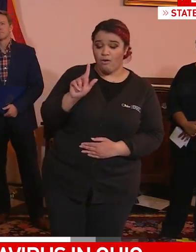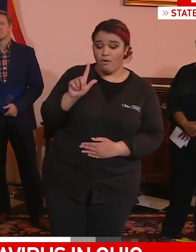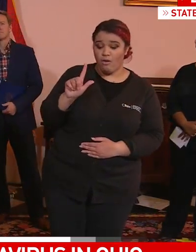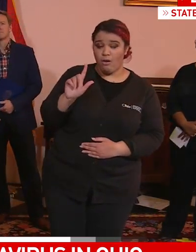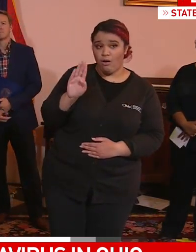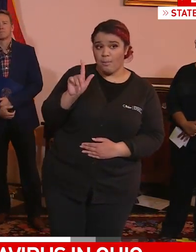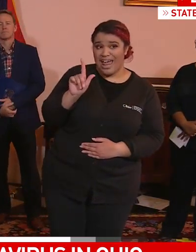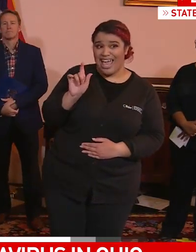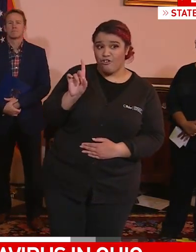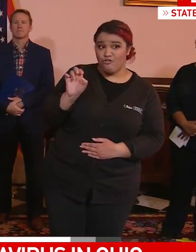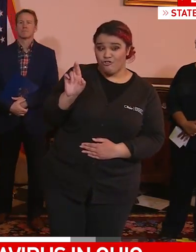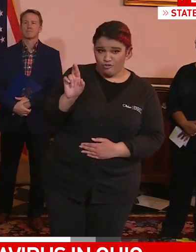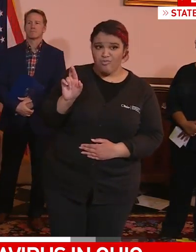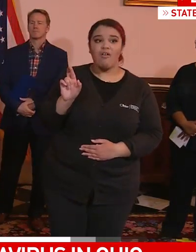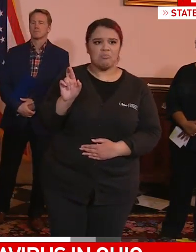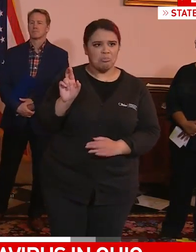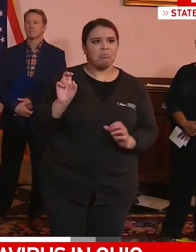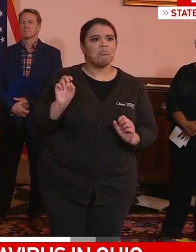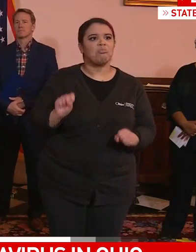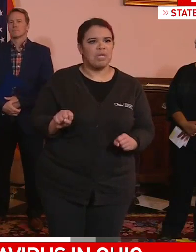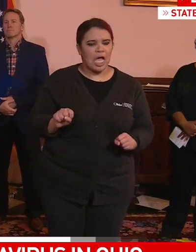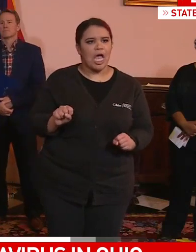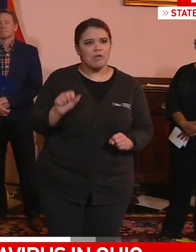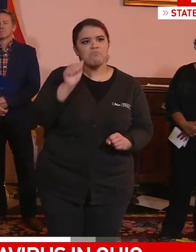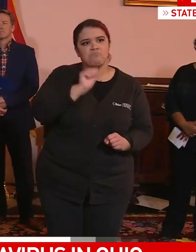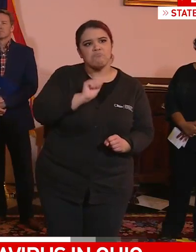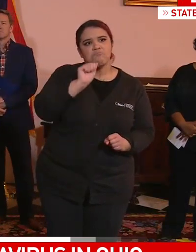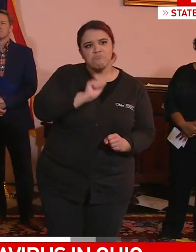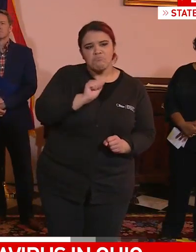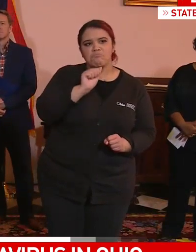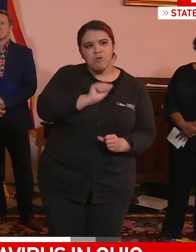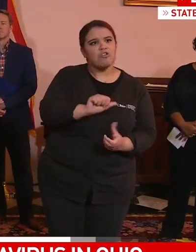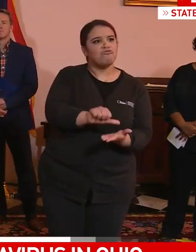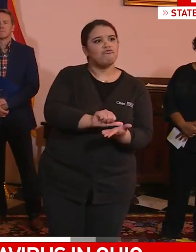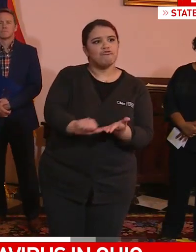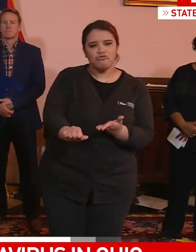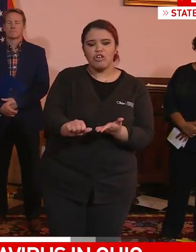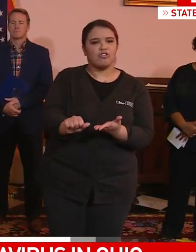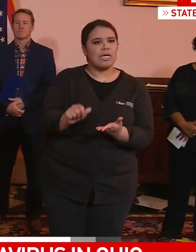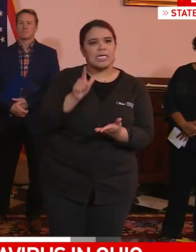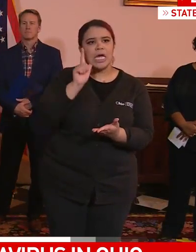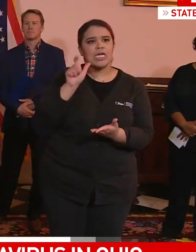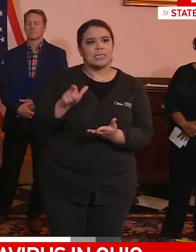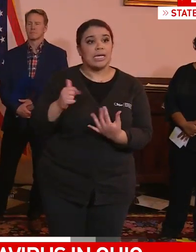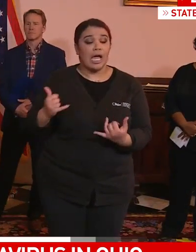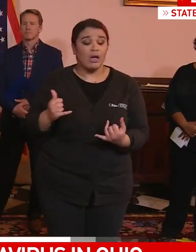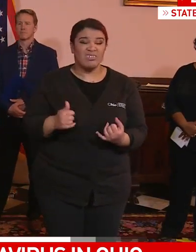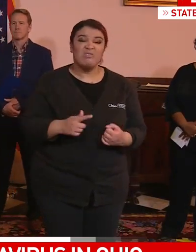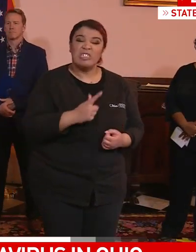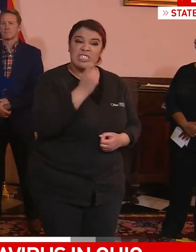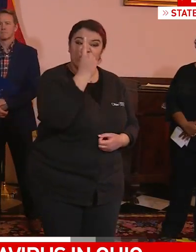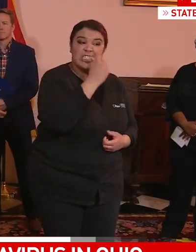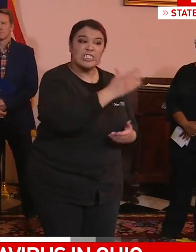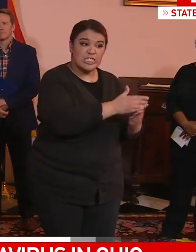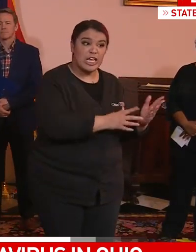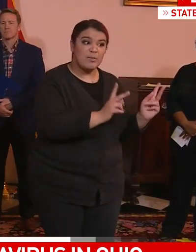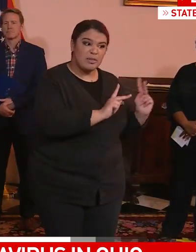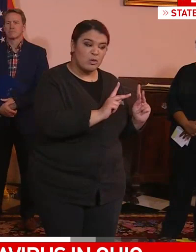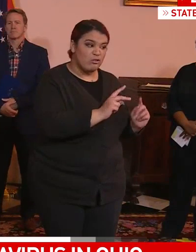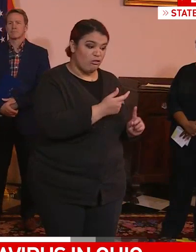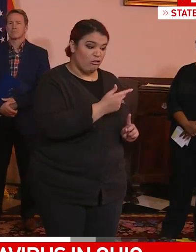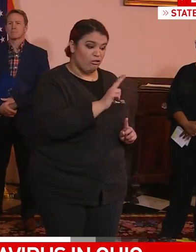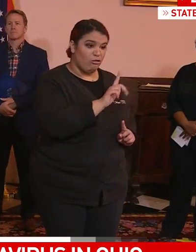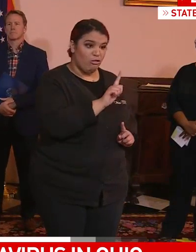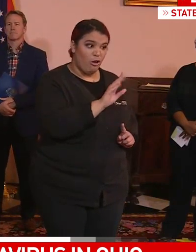similar presentation that cannot safely wait. So at the end of the day, it is going to be, there is an opportunity for the physician and